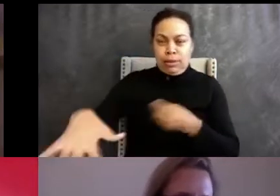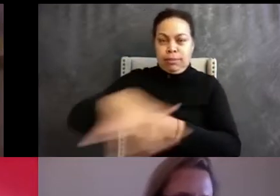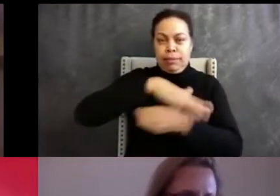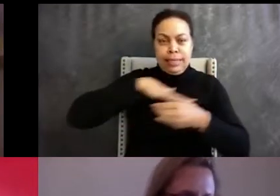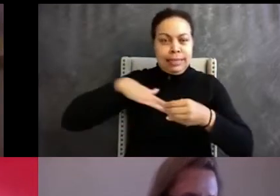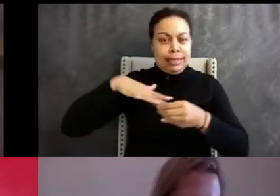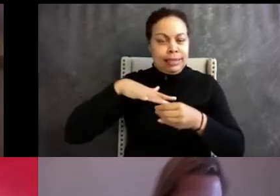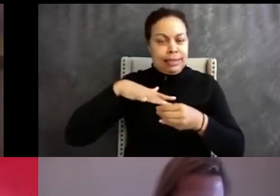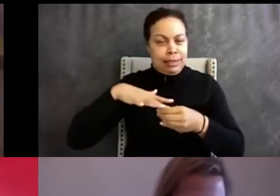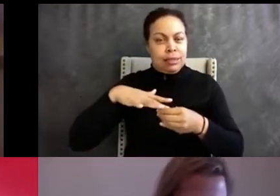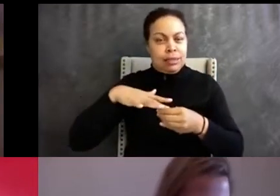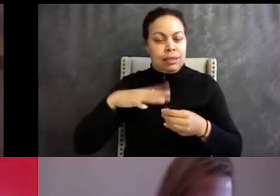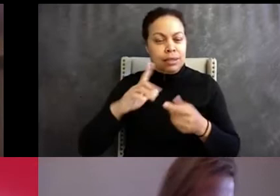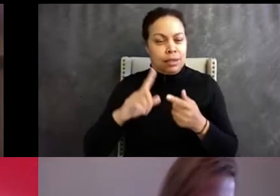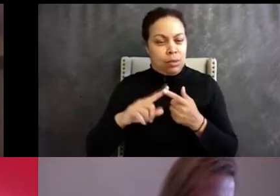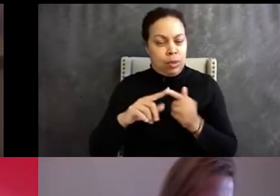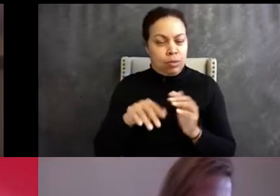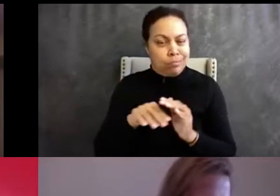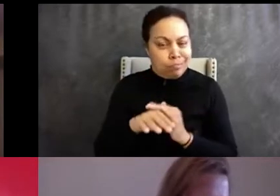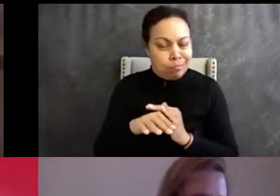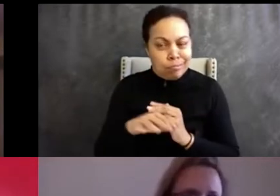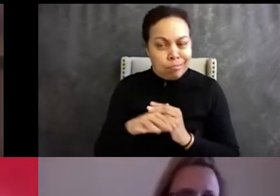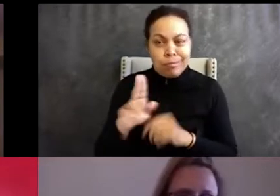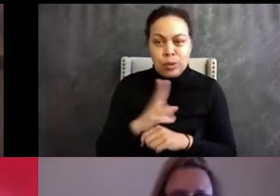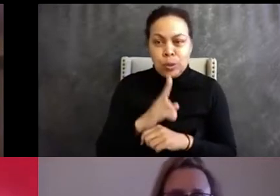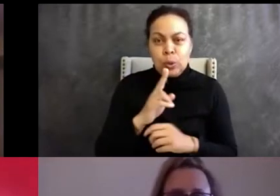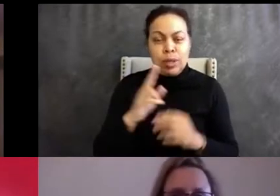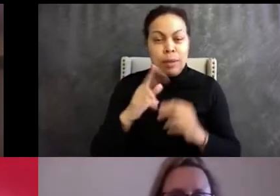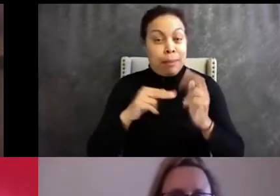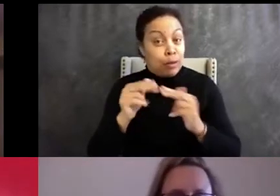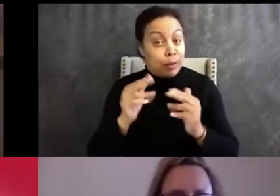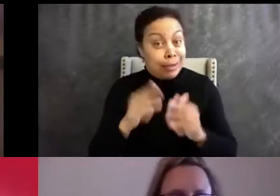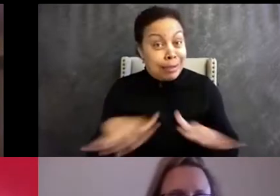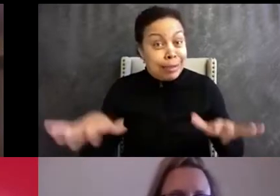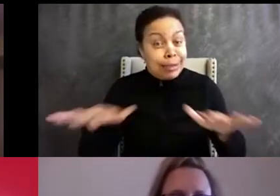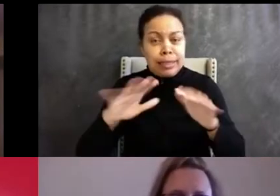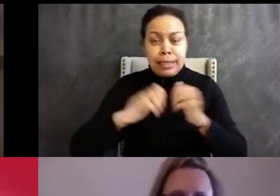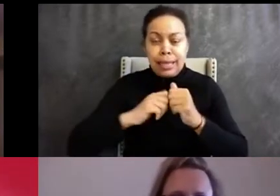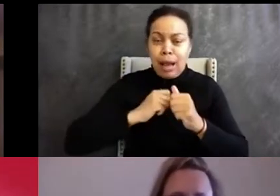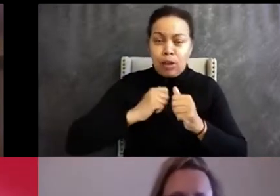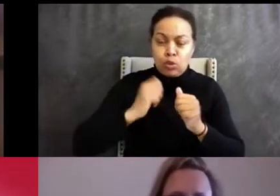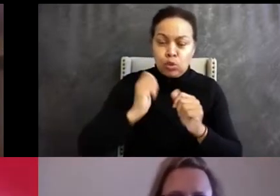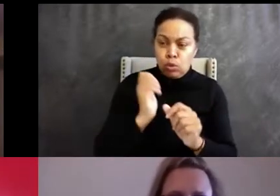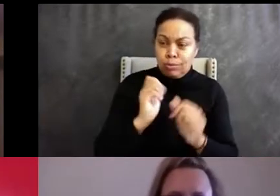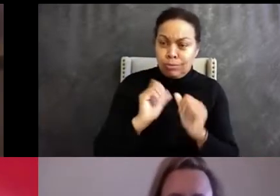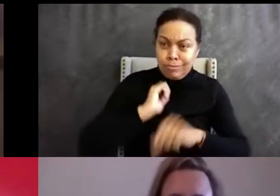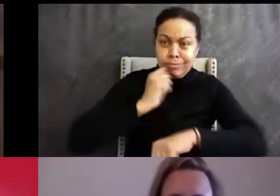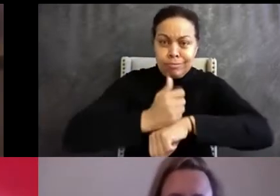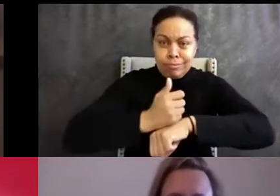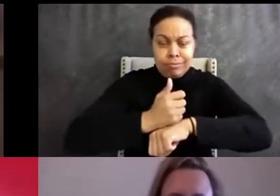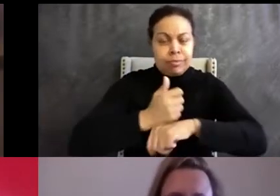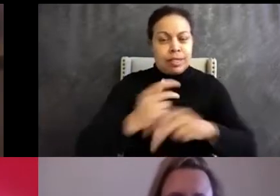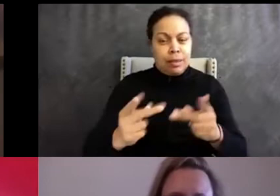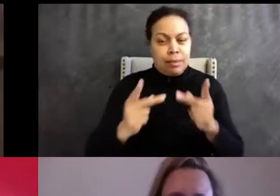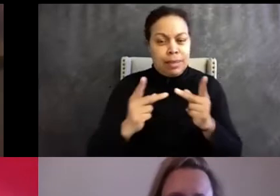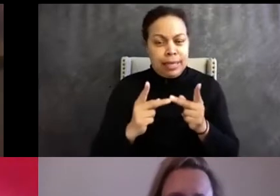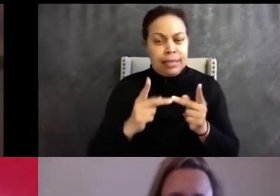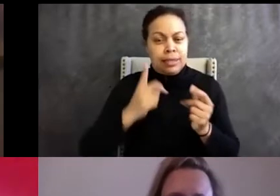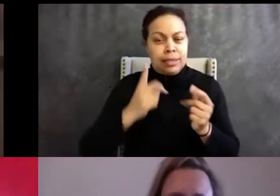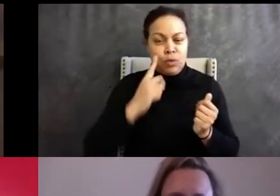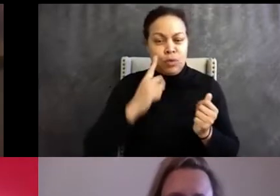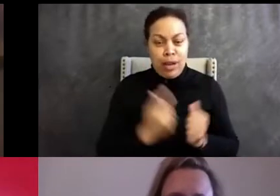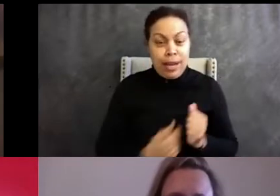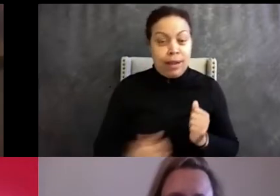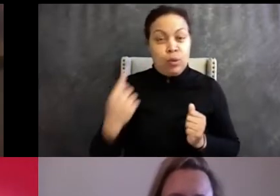occupy and building spaces and maintaining spaces where everybody